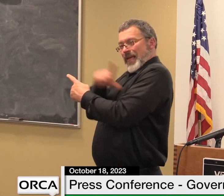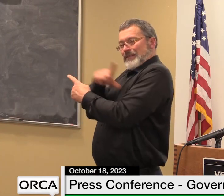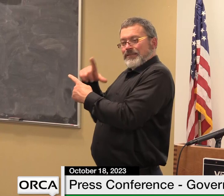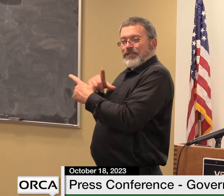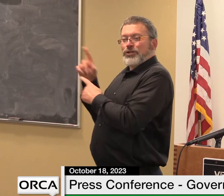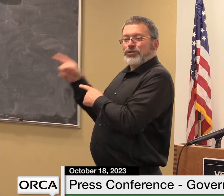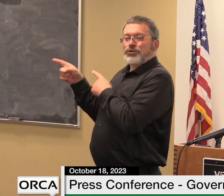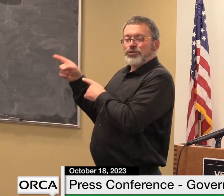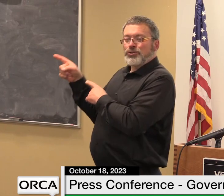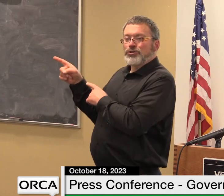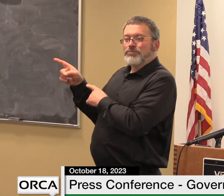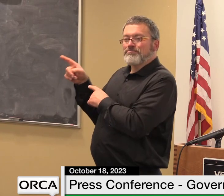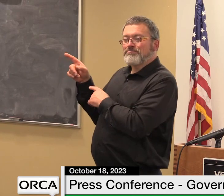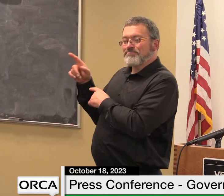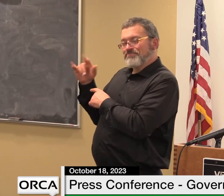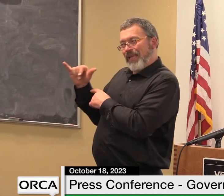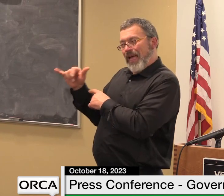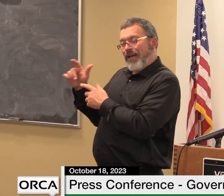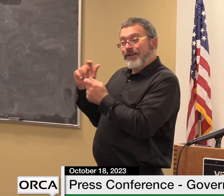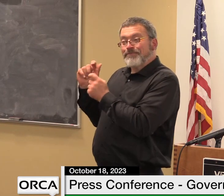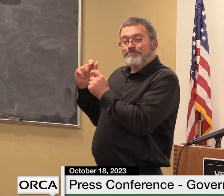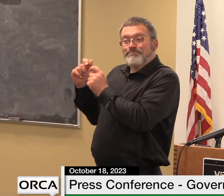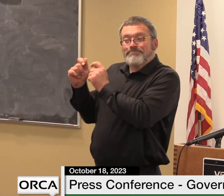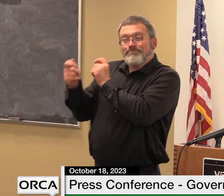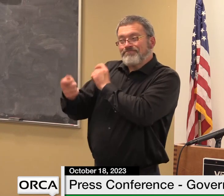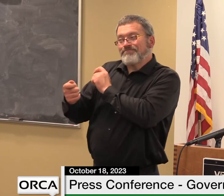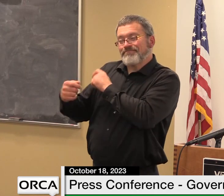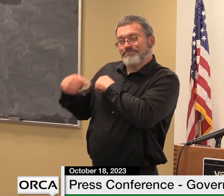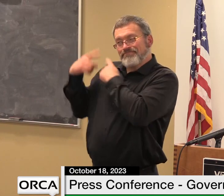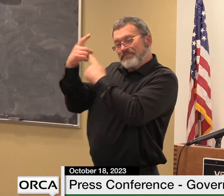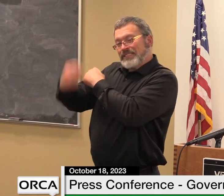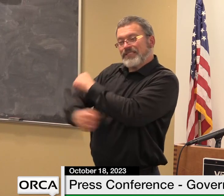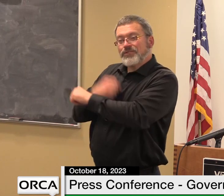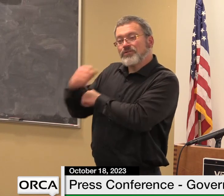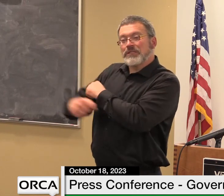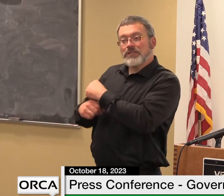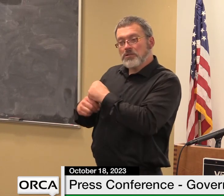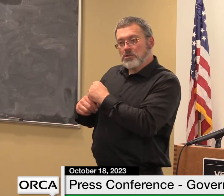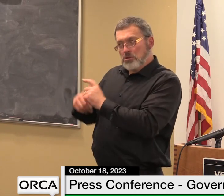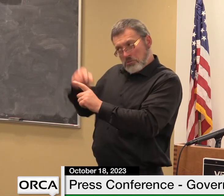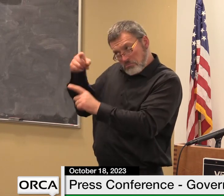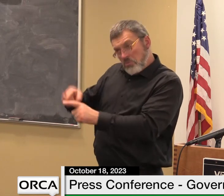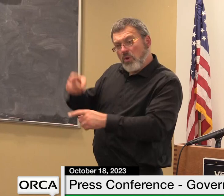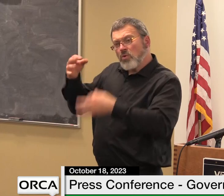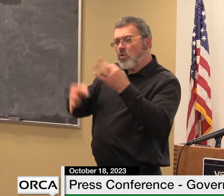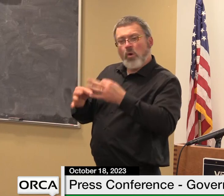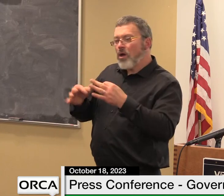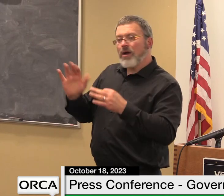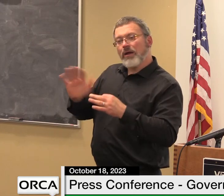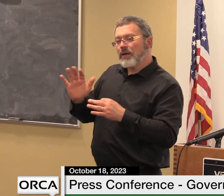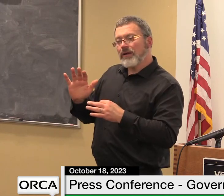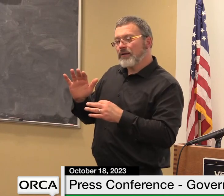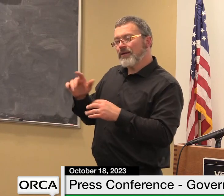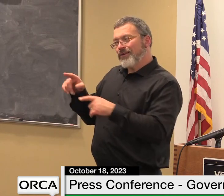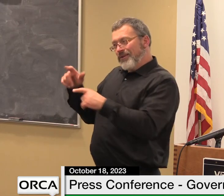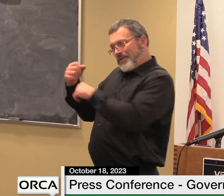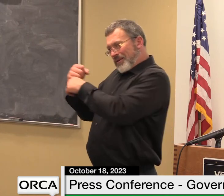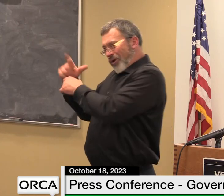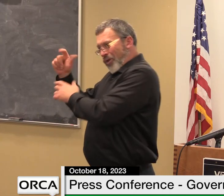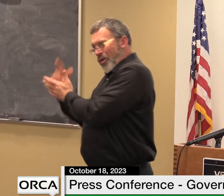It's happened, evolved over time as well. It's not just the courts. It's the legislature.